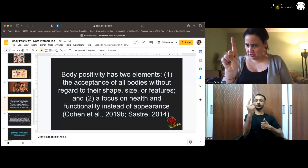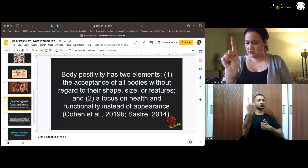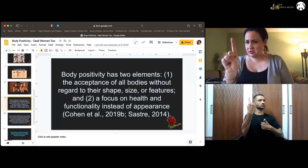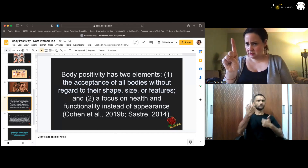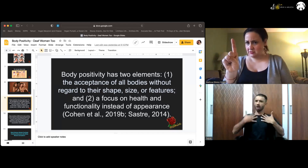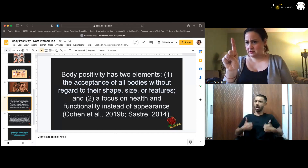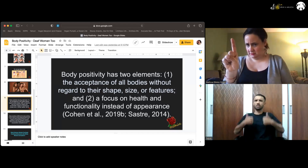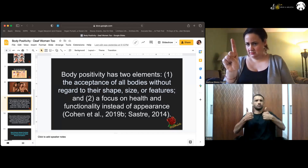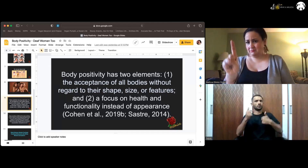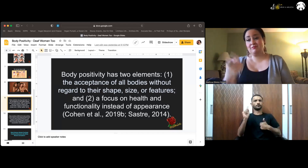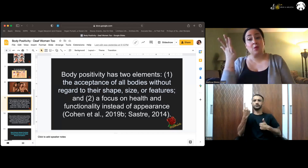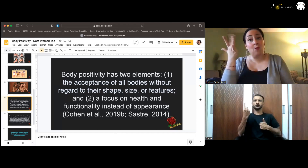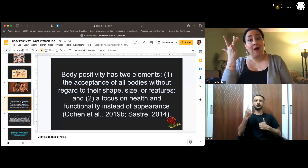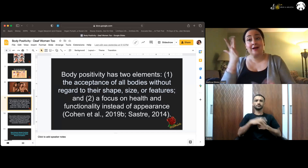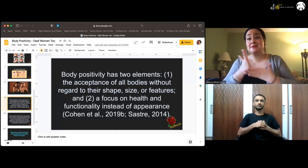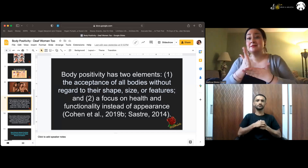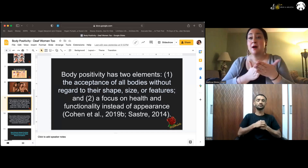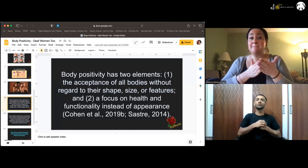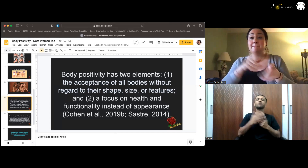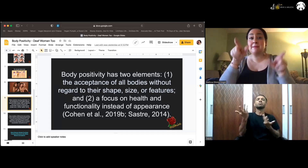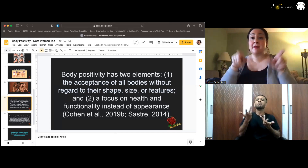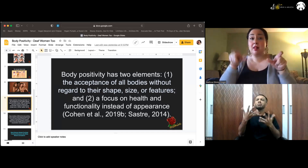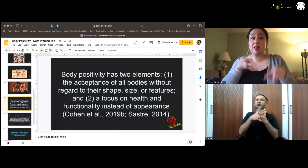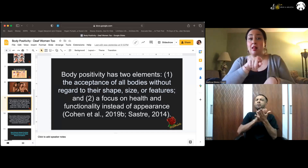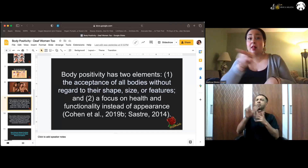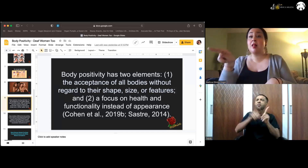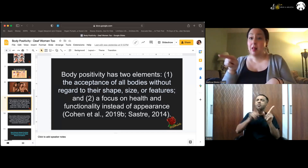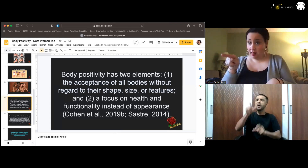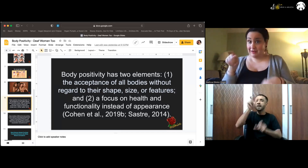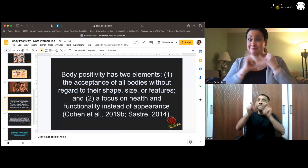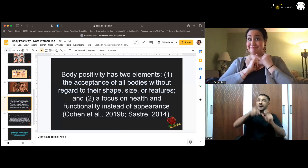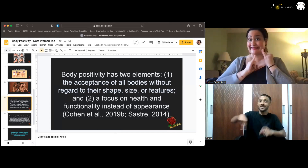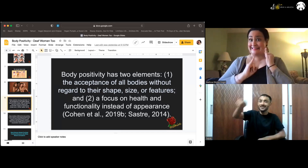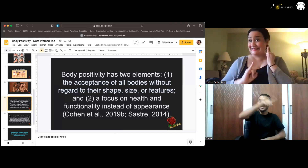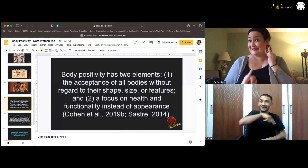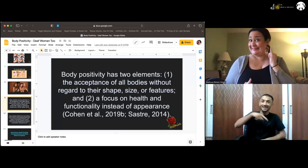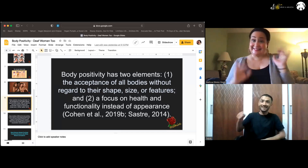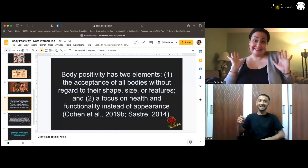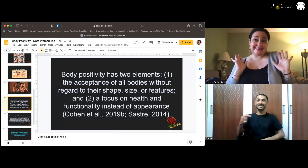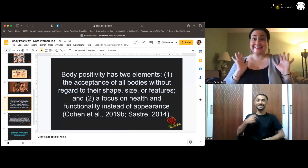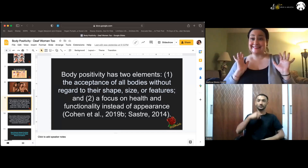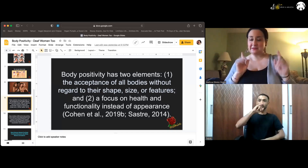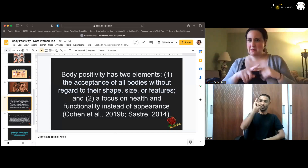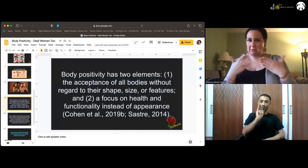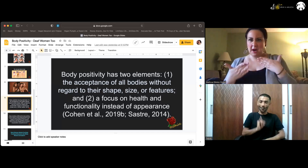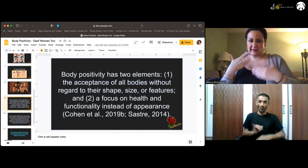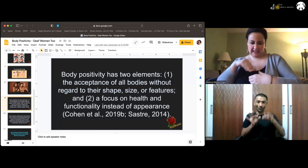this is what means as body positivity, when we are confident with our body. And